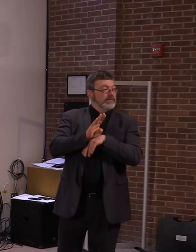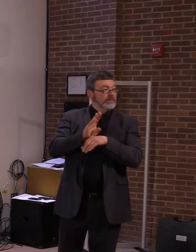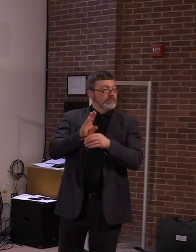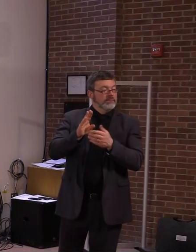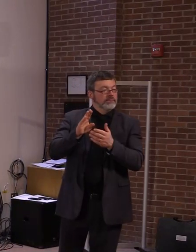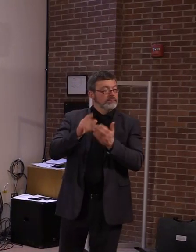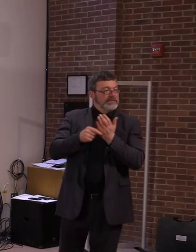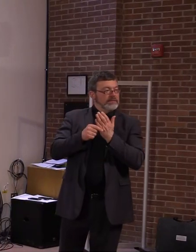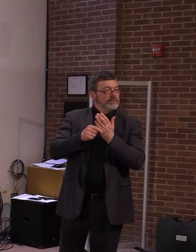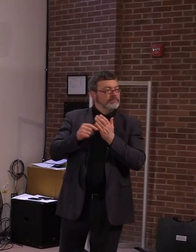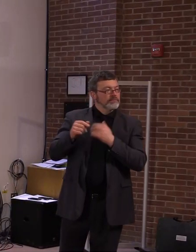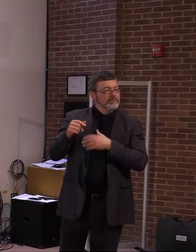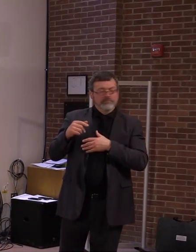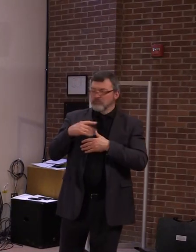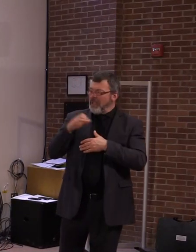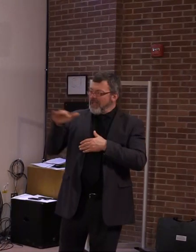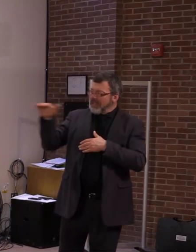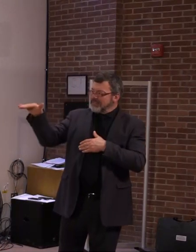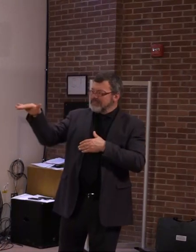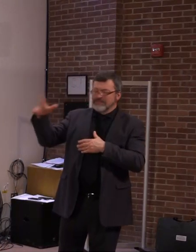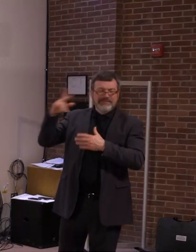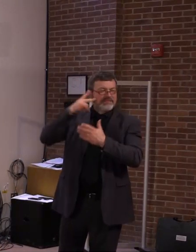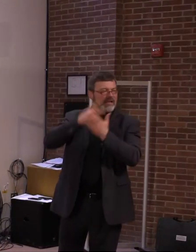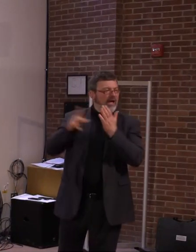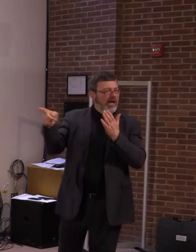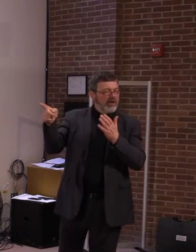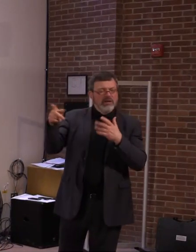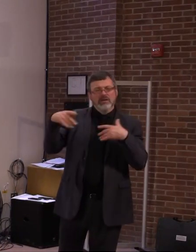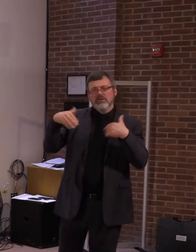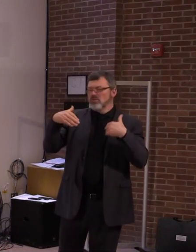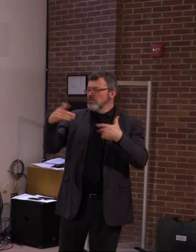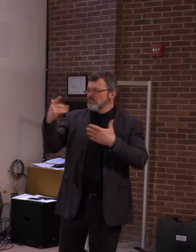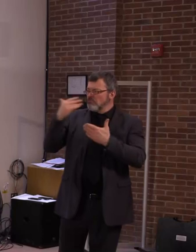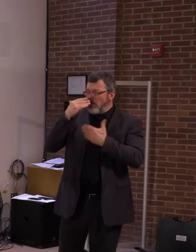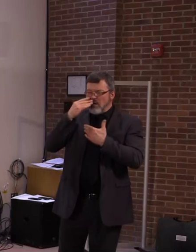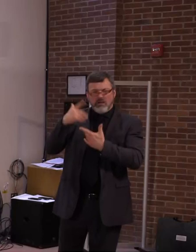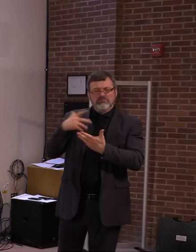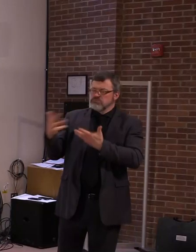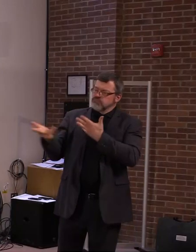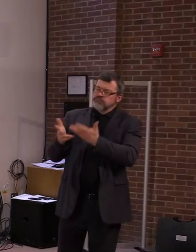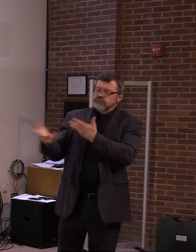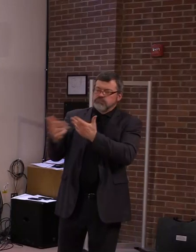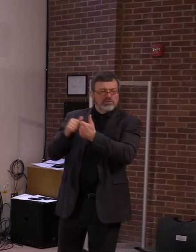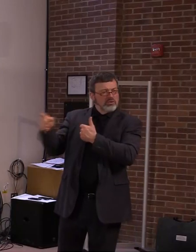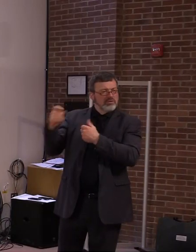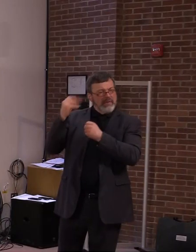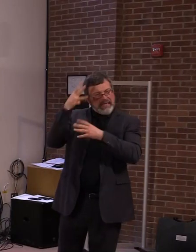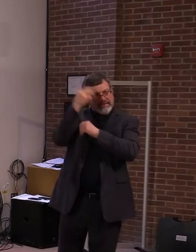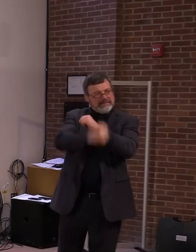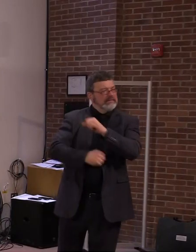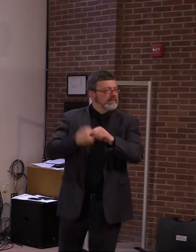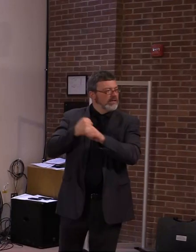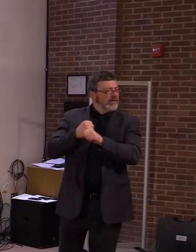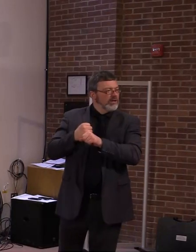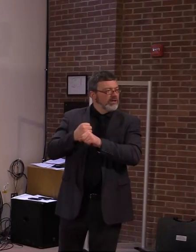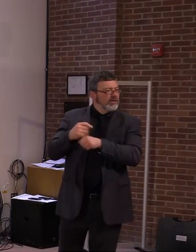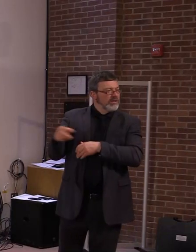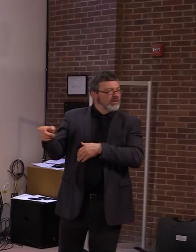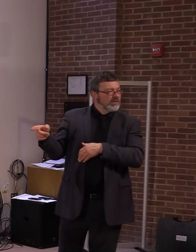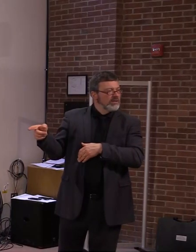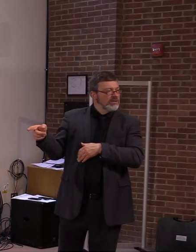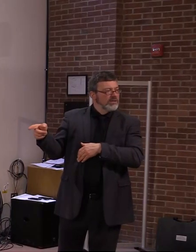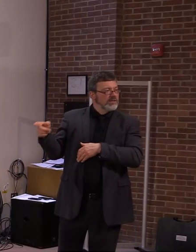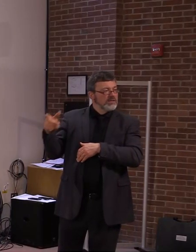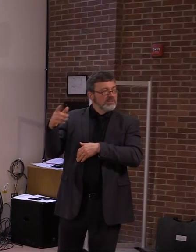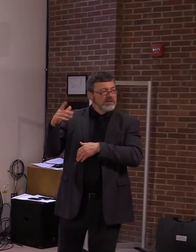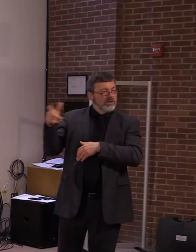appreciate working with you all this time. And second, if you're giving away any parting gifts, can I please have